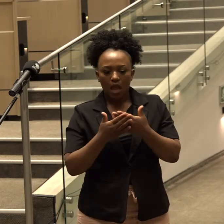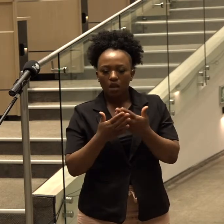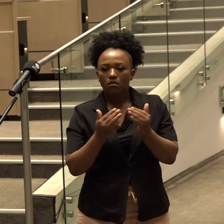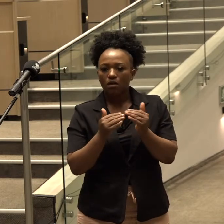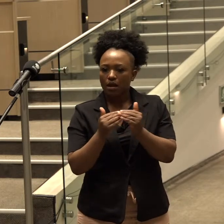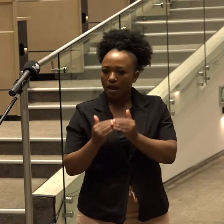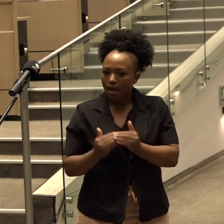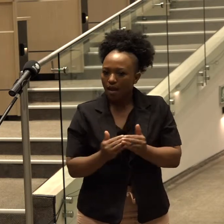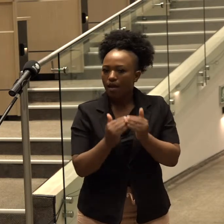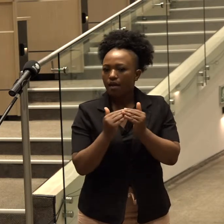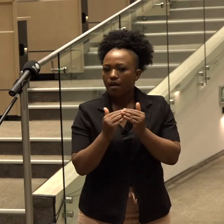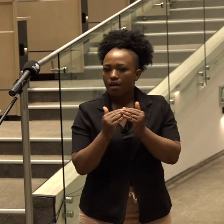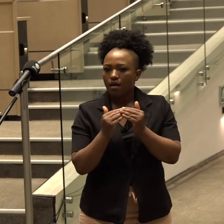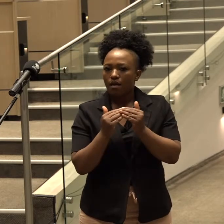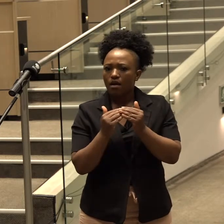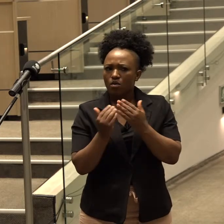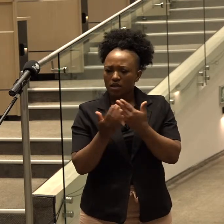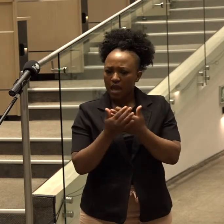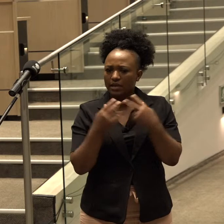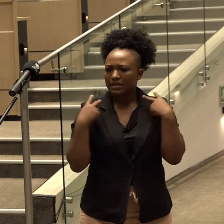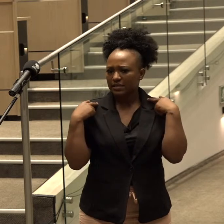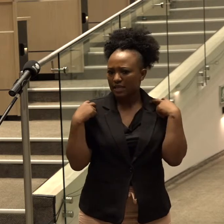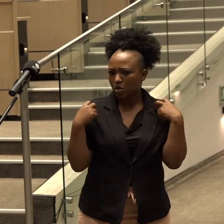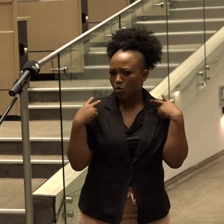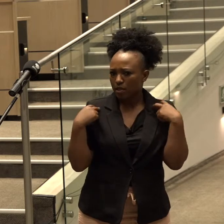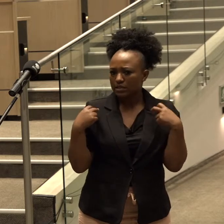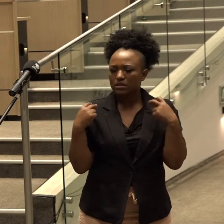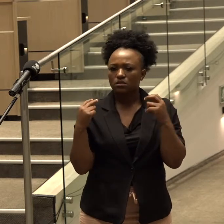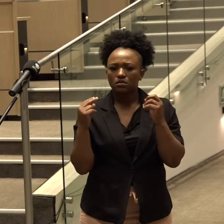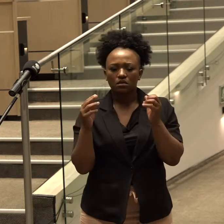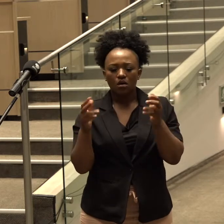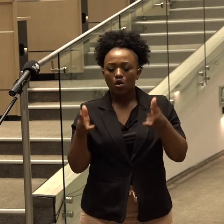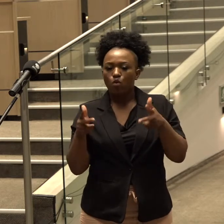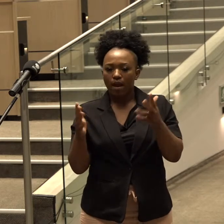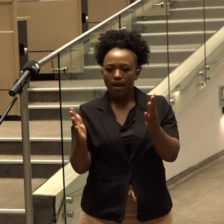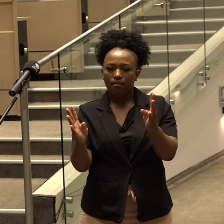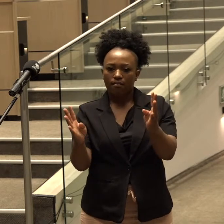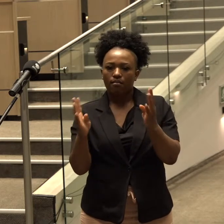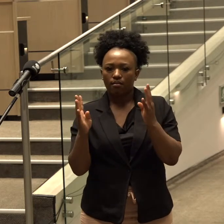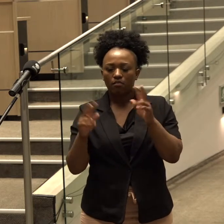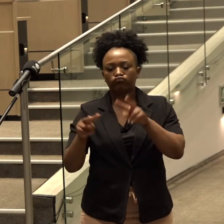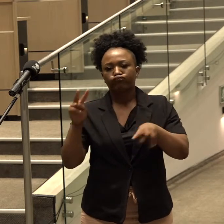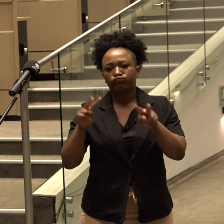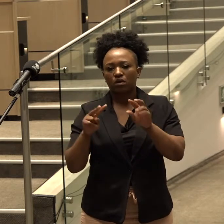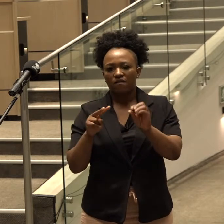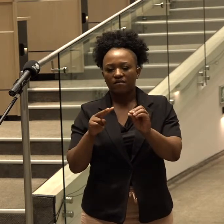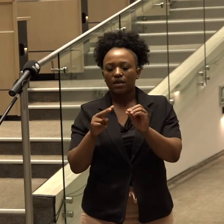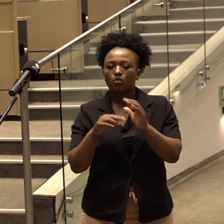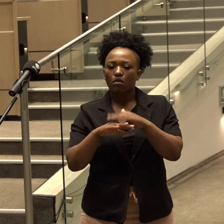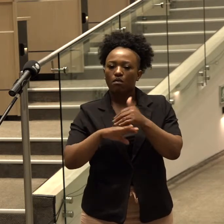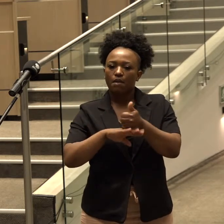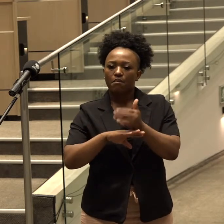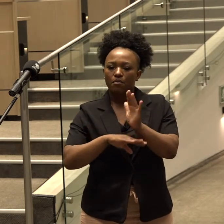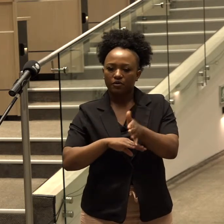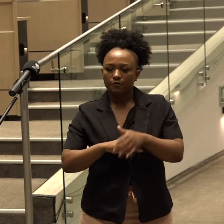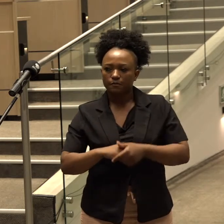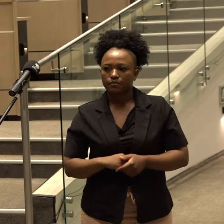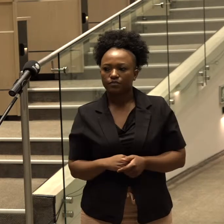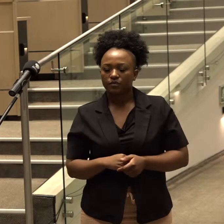care of or they can be Securities around the rail and the fencing that will be installed uh